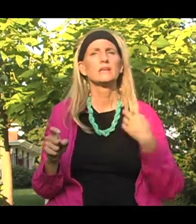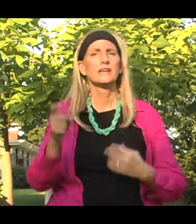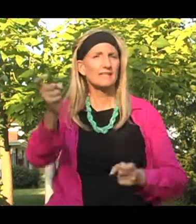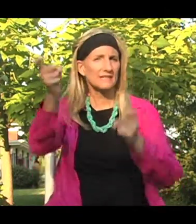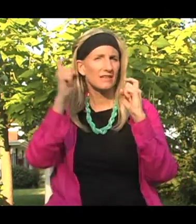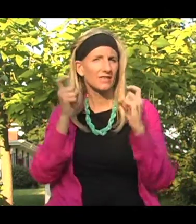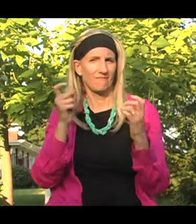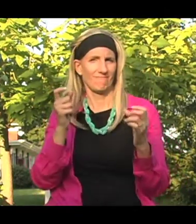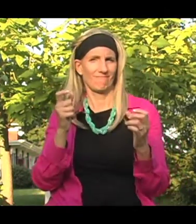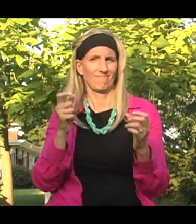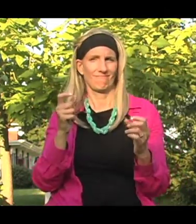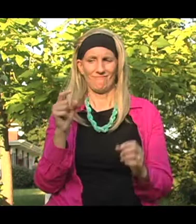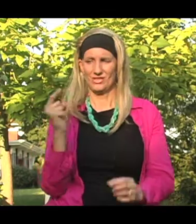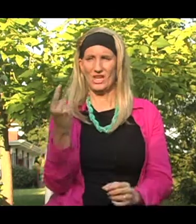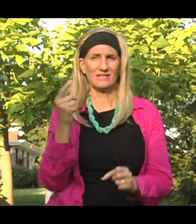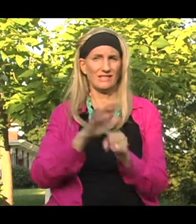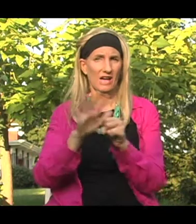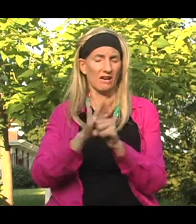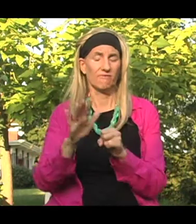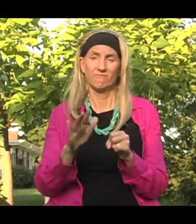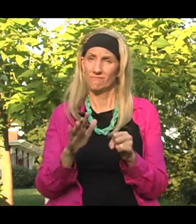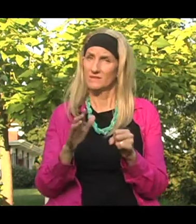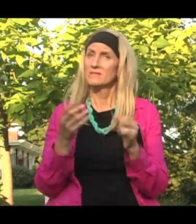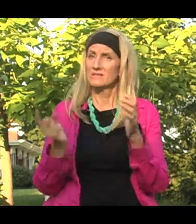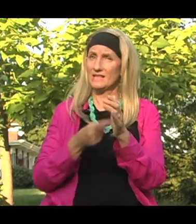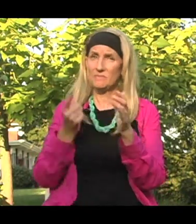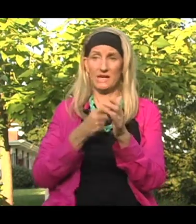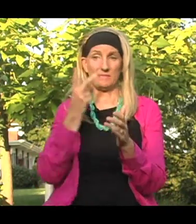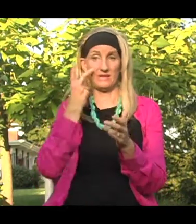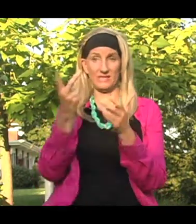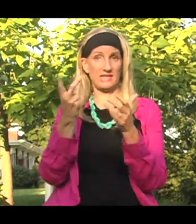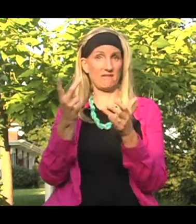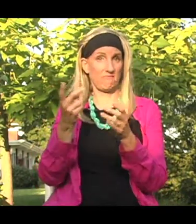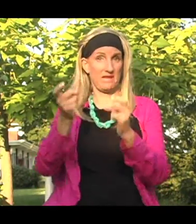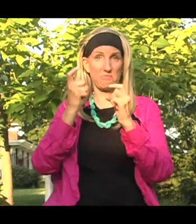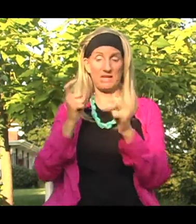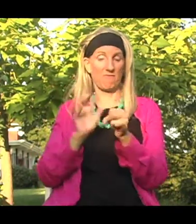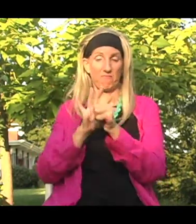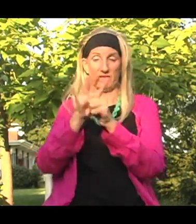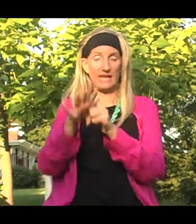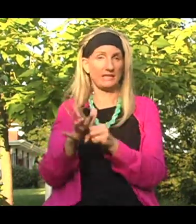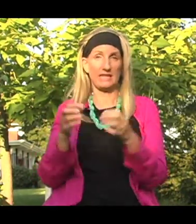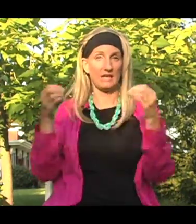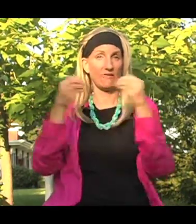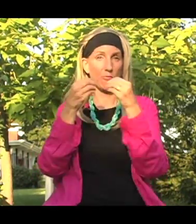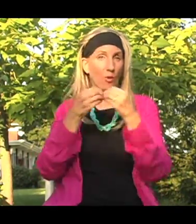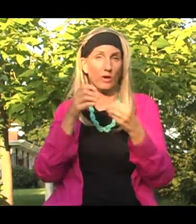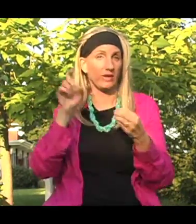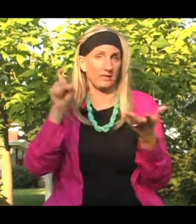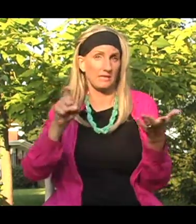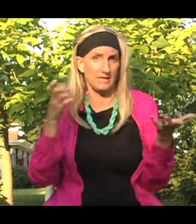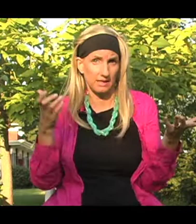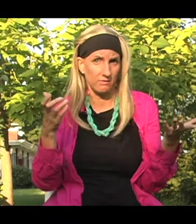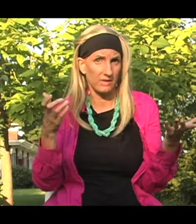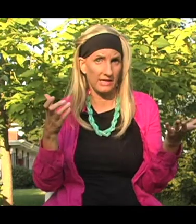He's given just enough. Sometimes I've seen him give plenty and even more than is